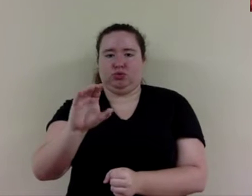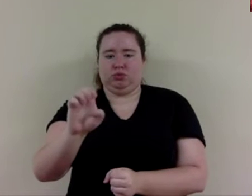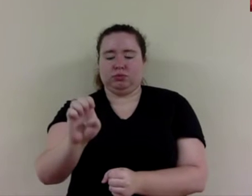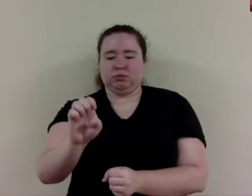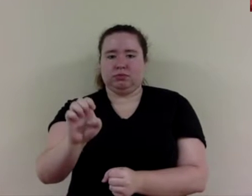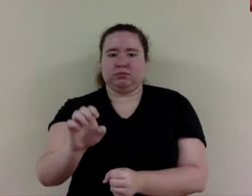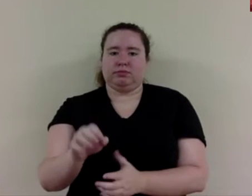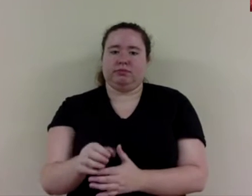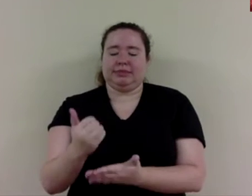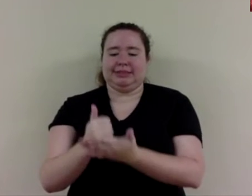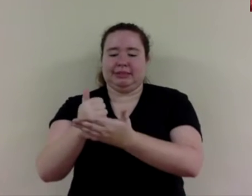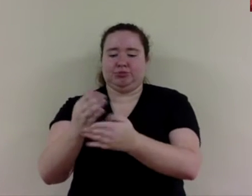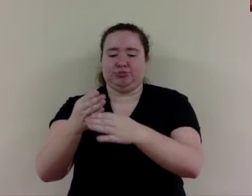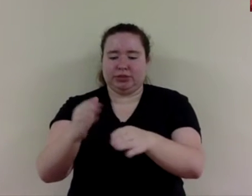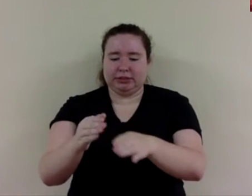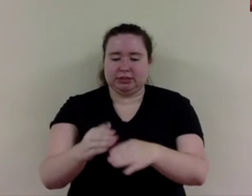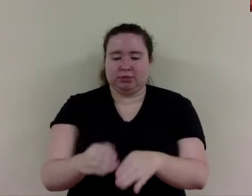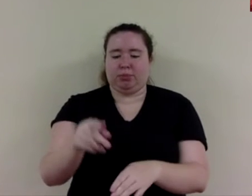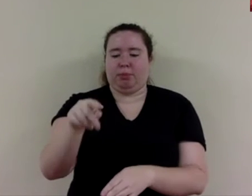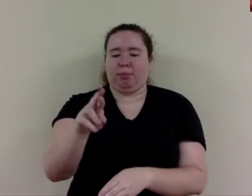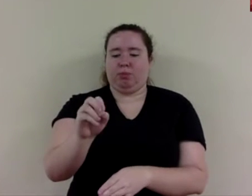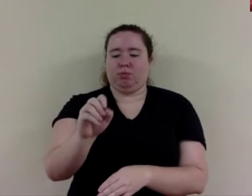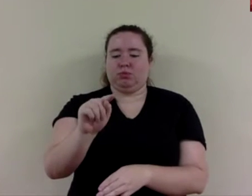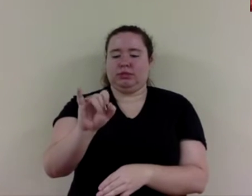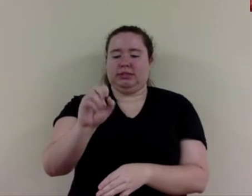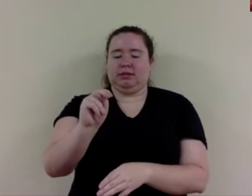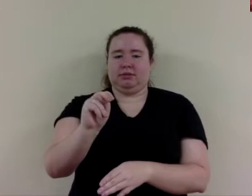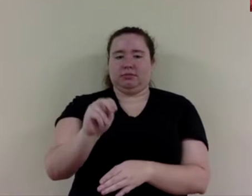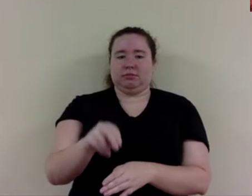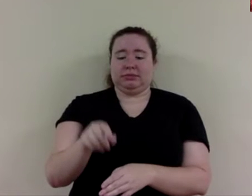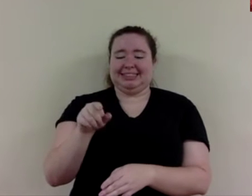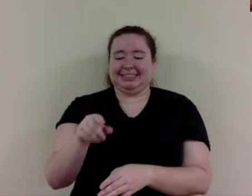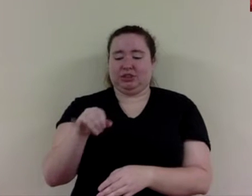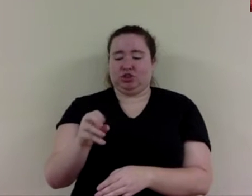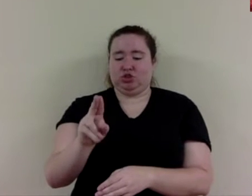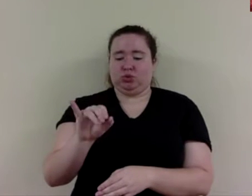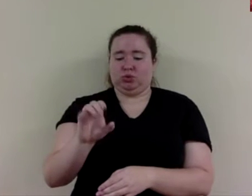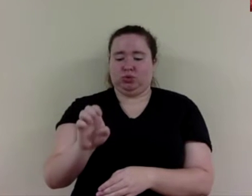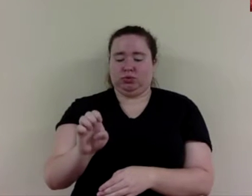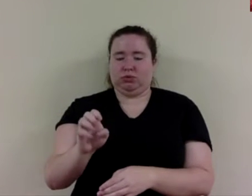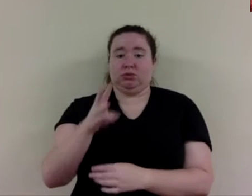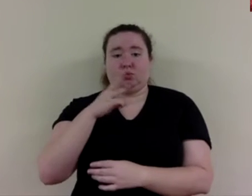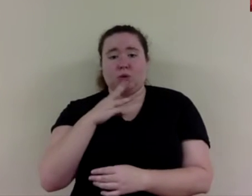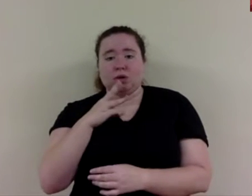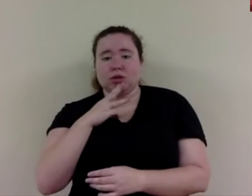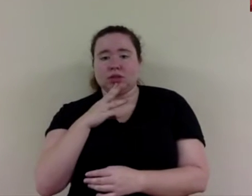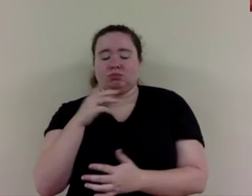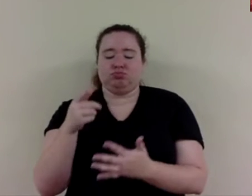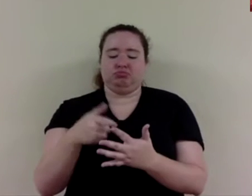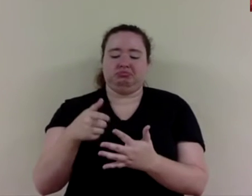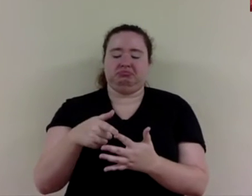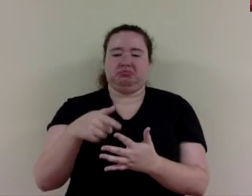be designed to help you break down proteins. In gastric juice, we're going to find general water, we're going to